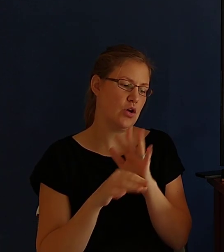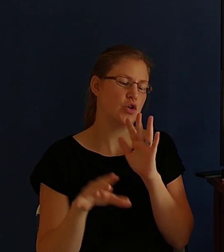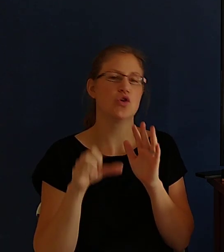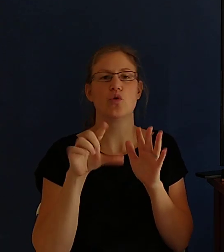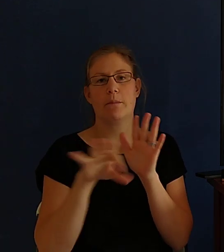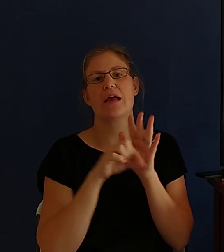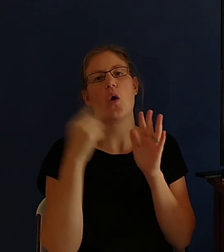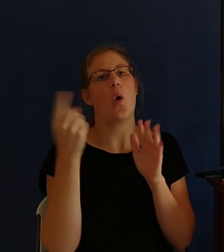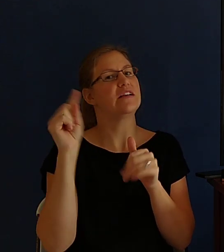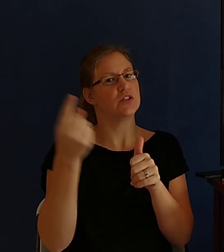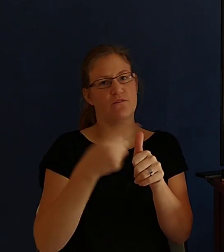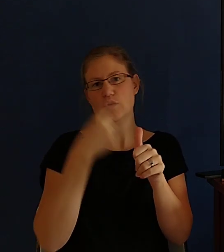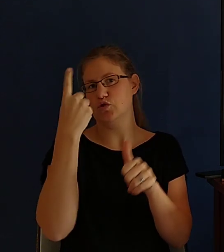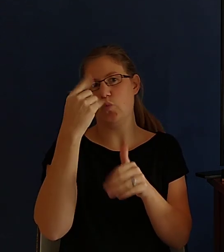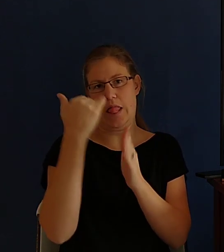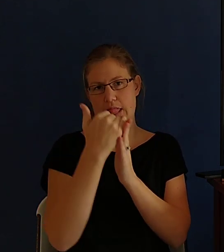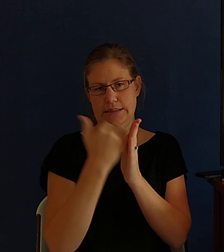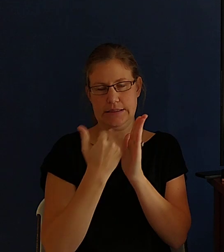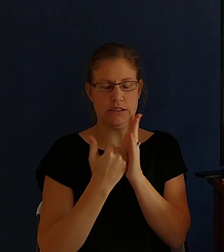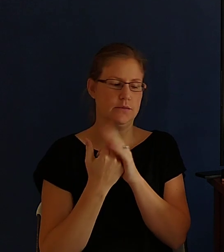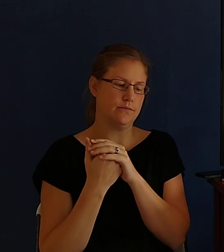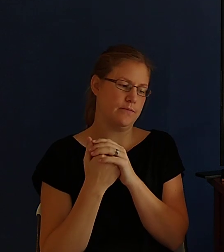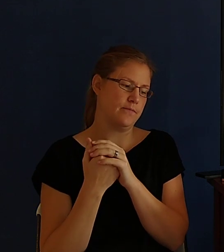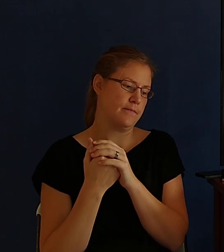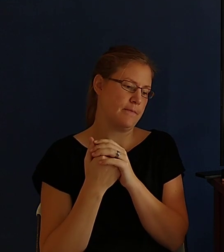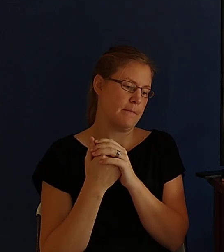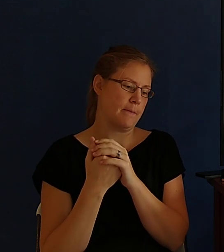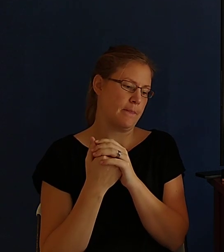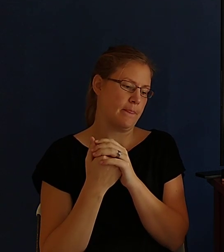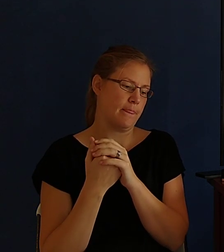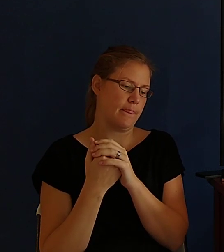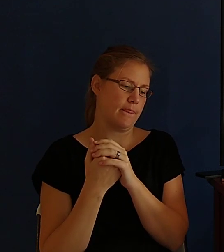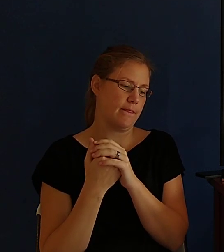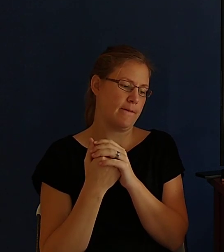one. Okay, so this one,